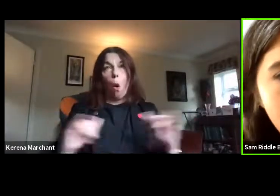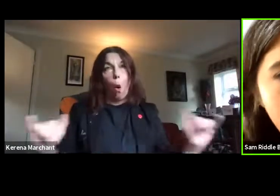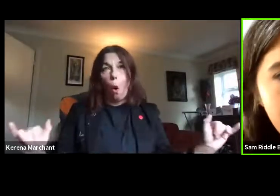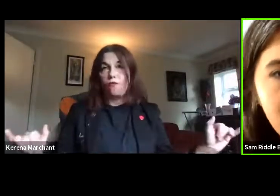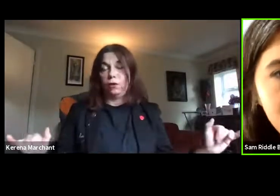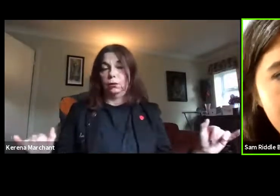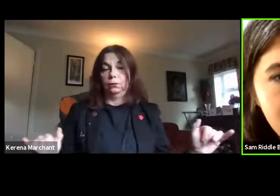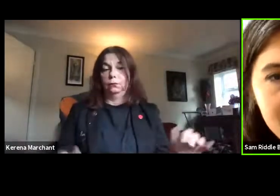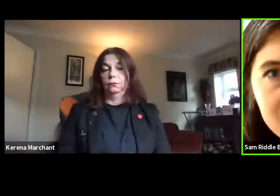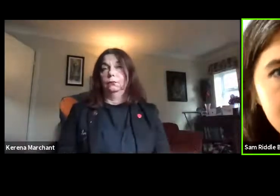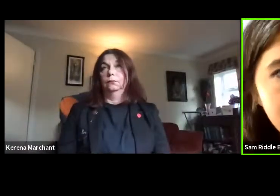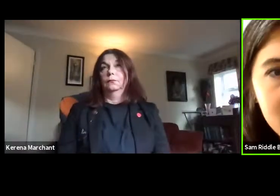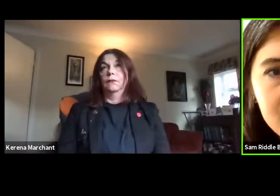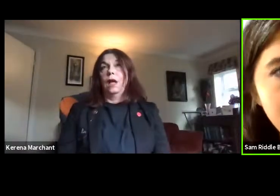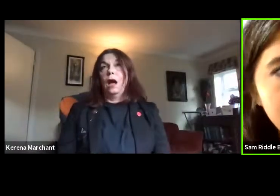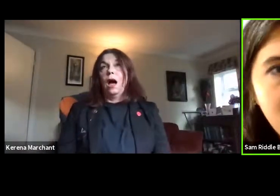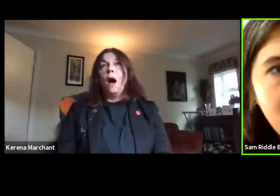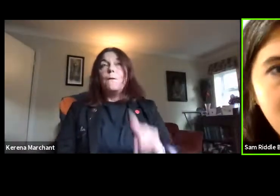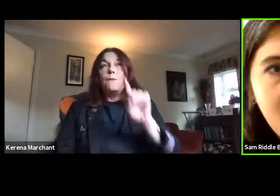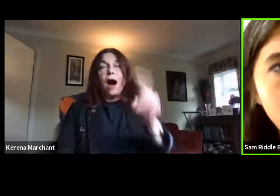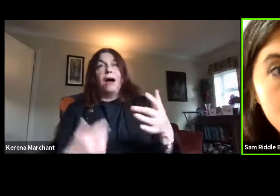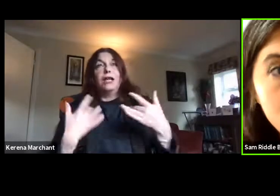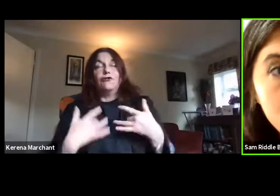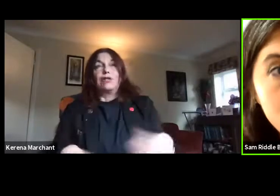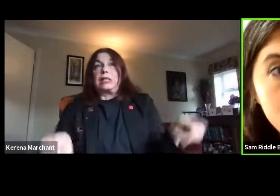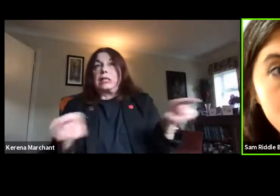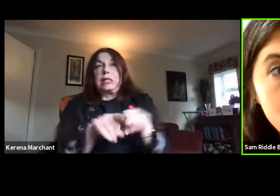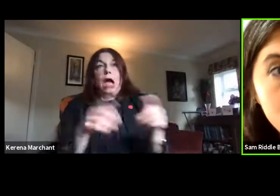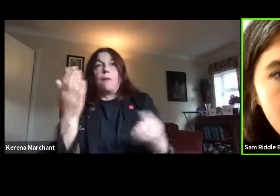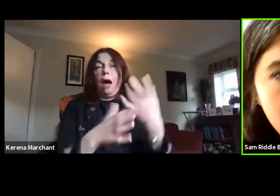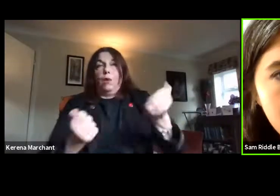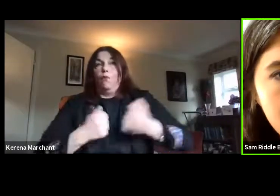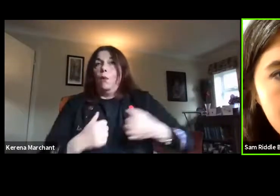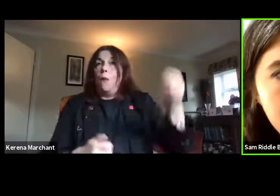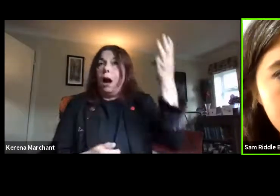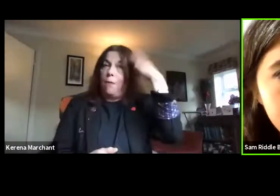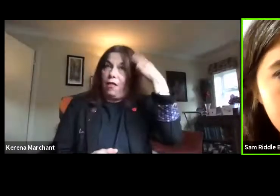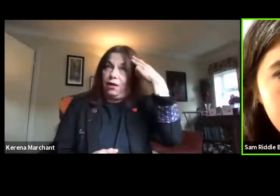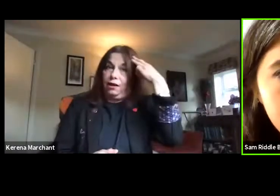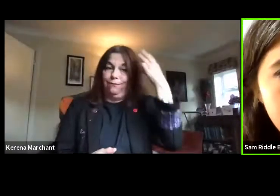And at that point, I realized that that was awful.